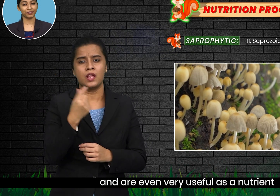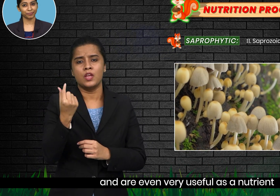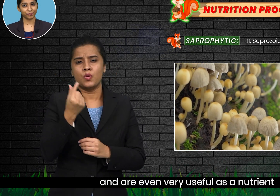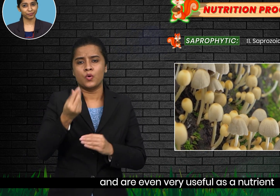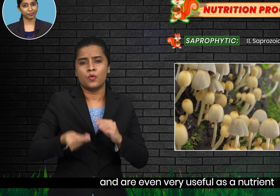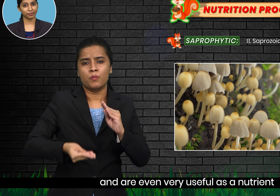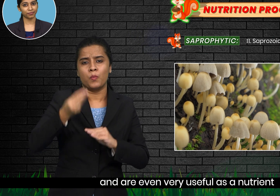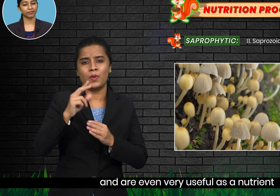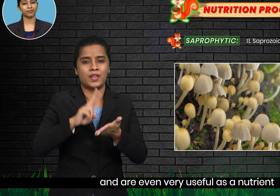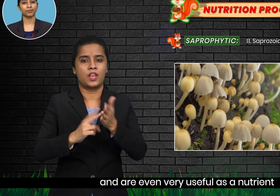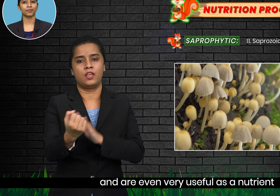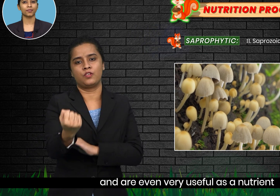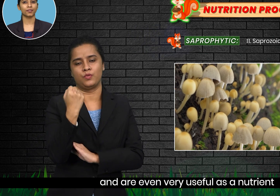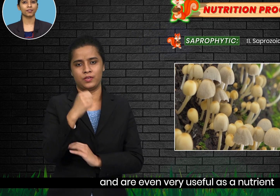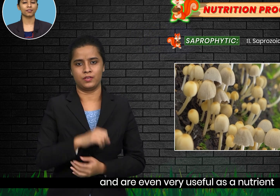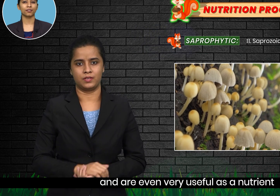nutrient.